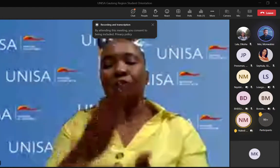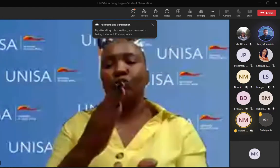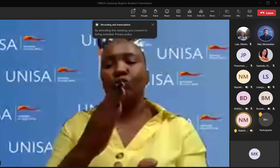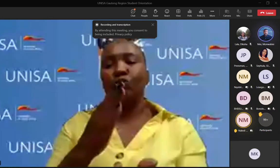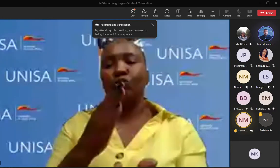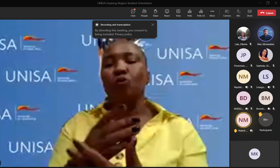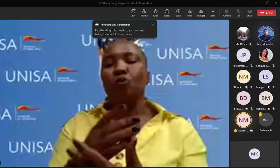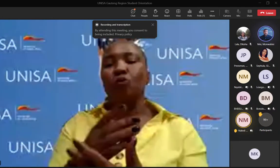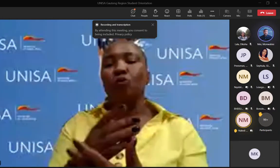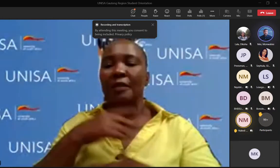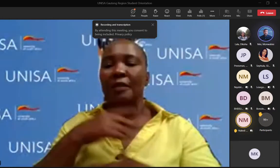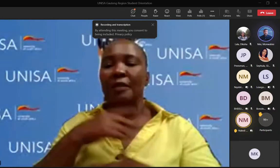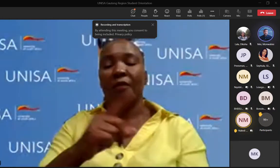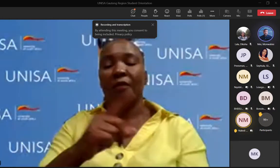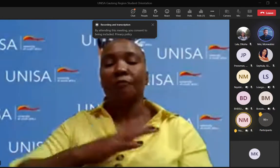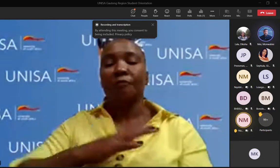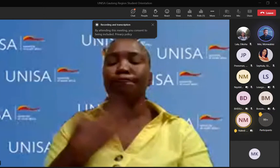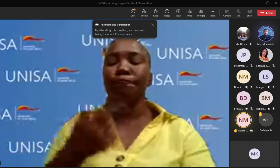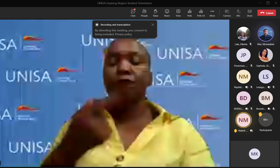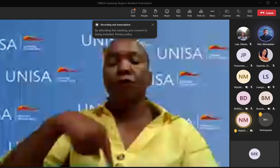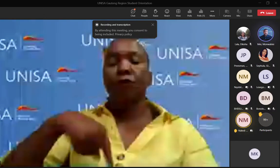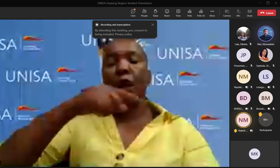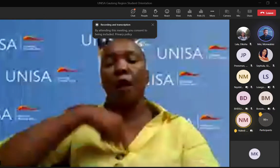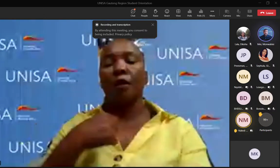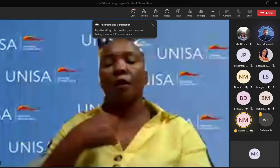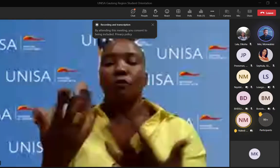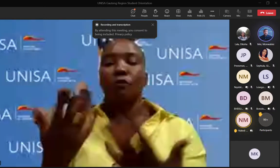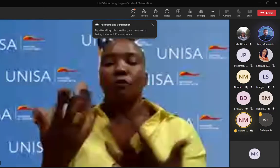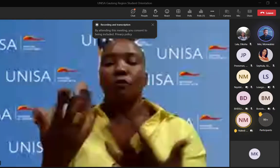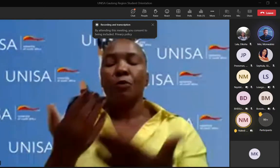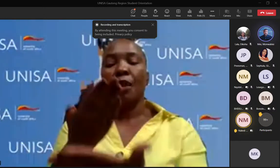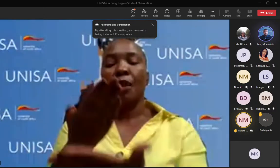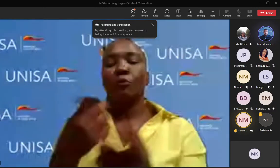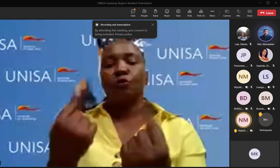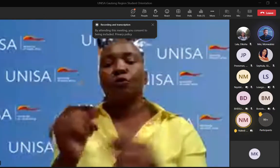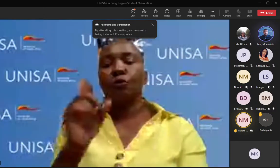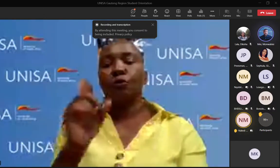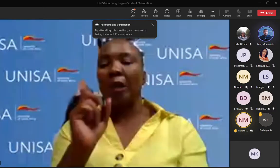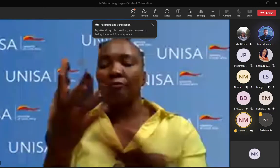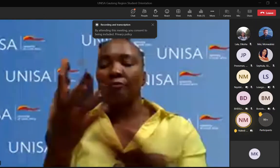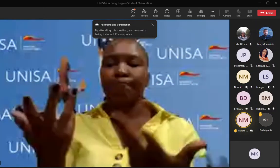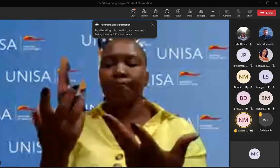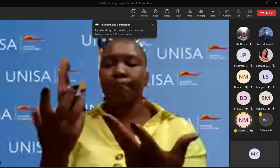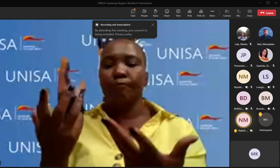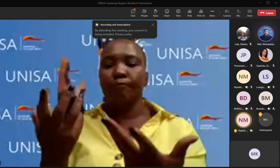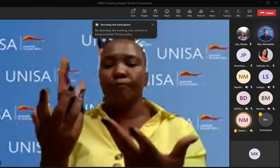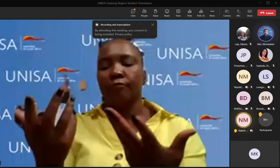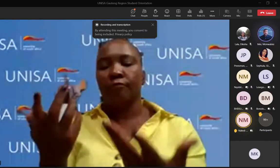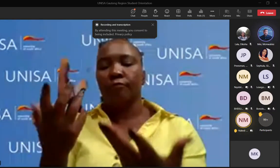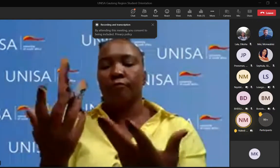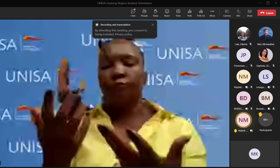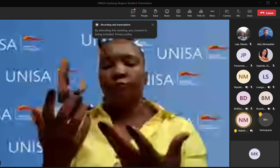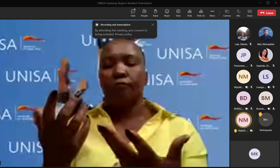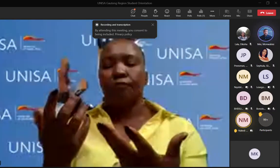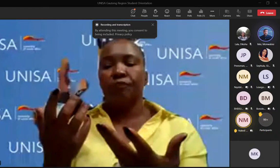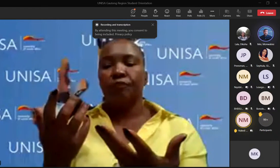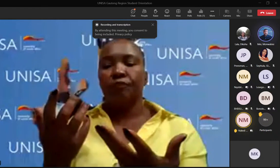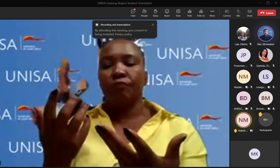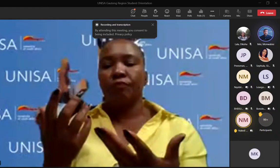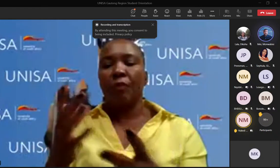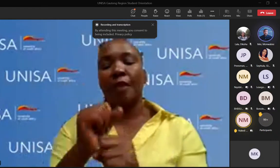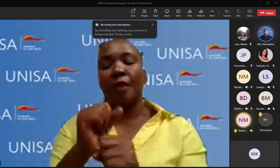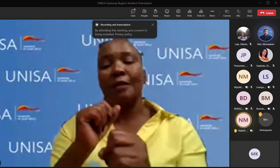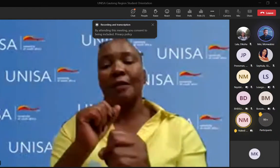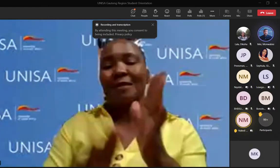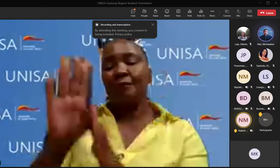I I I I I want for us to be able to and a successful event and obviously all